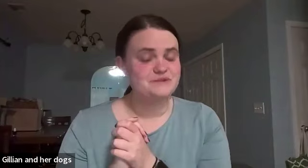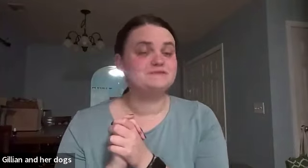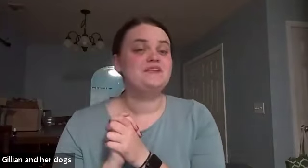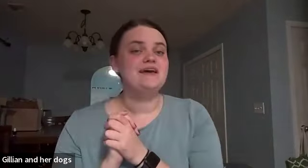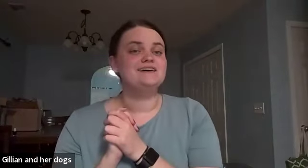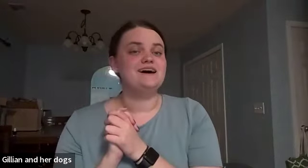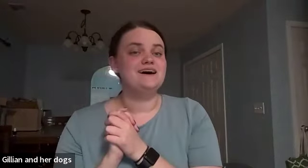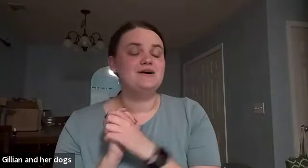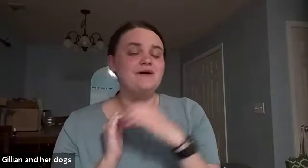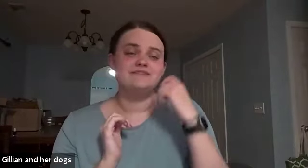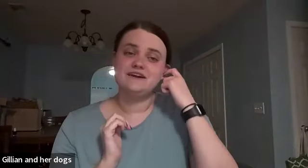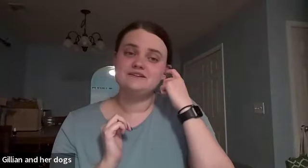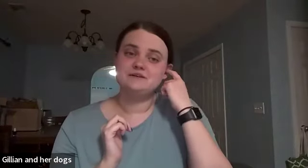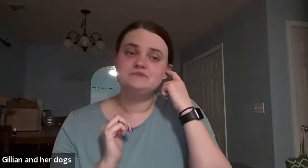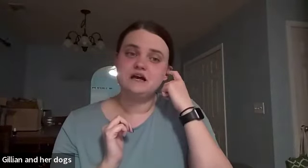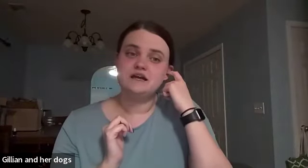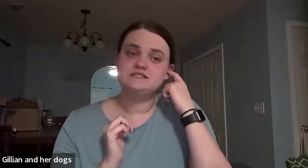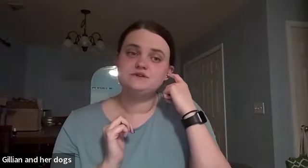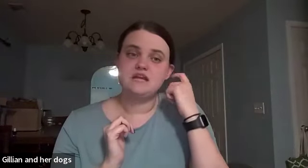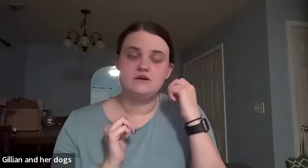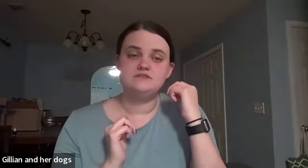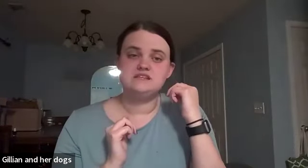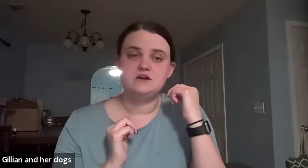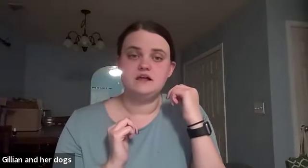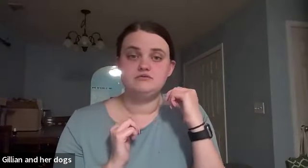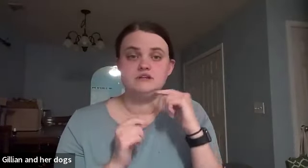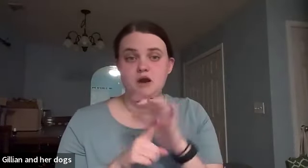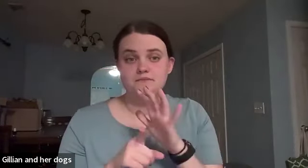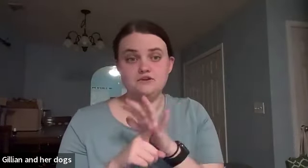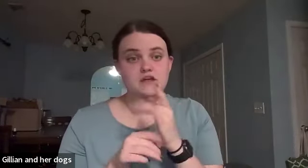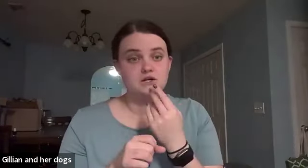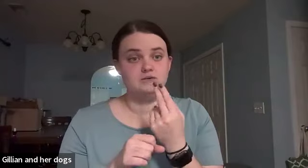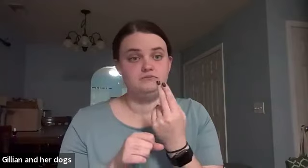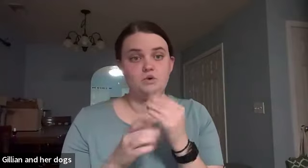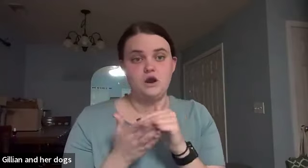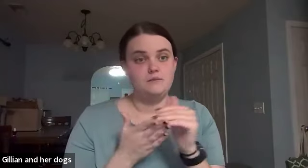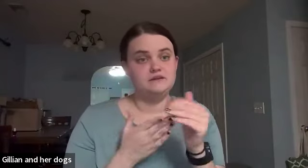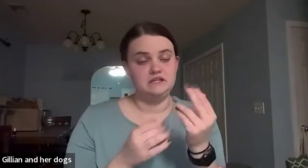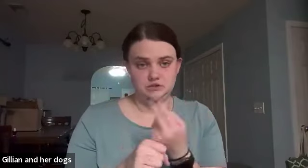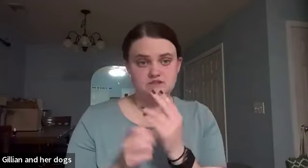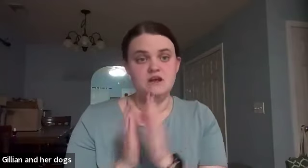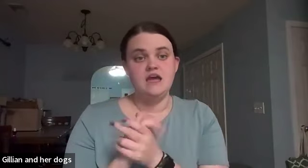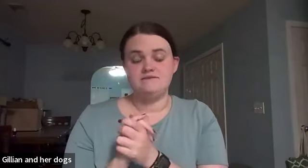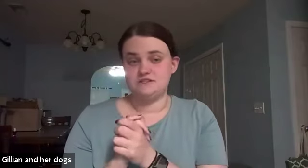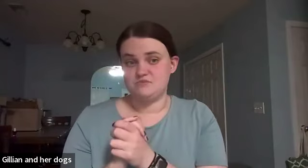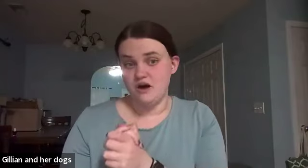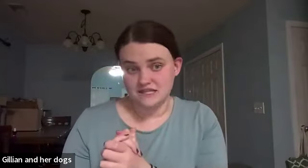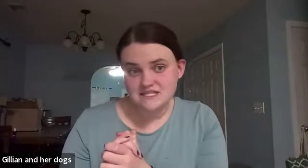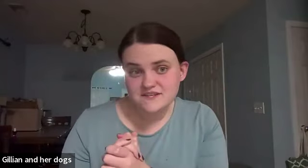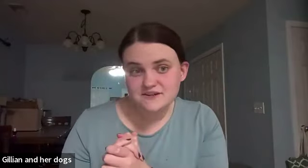promise. There are some signs for towns that are like really popular that are more commonly used. And for example,